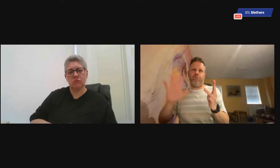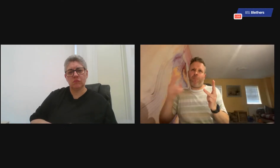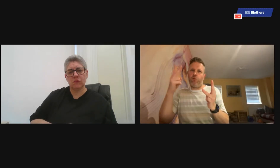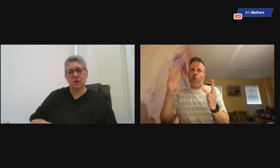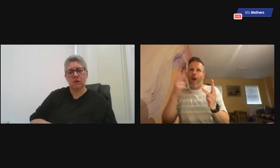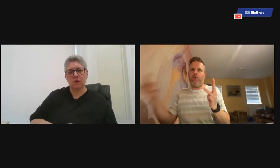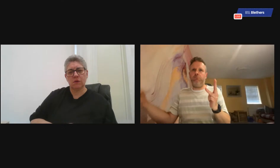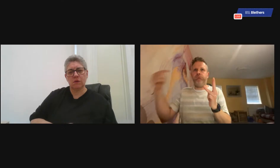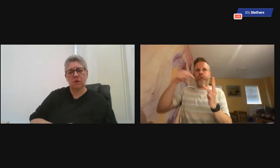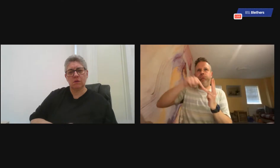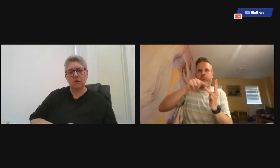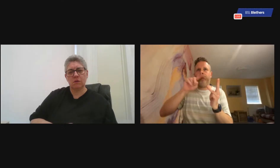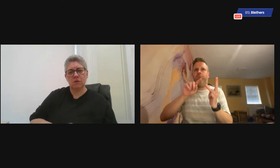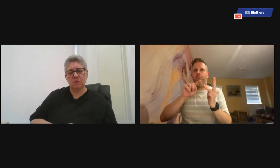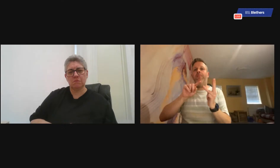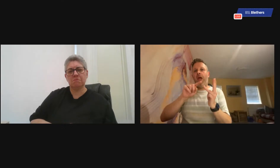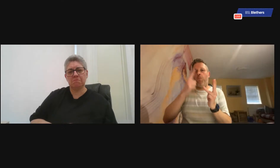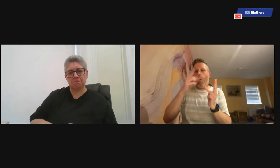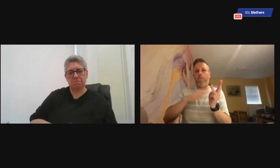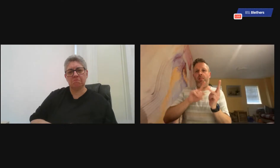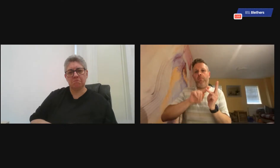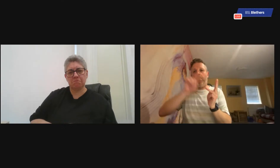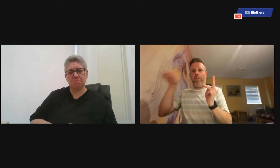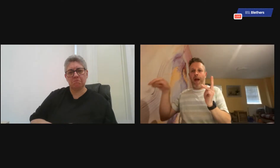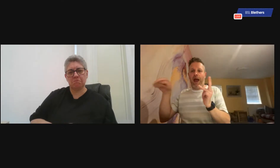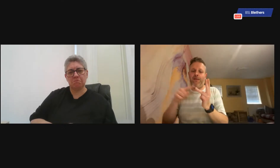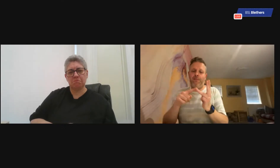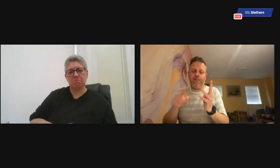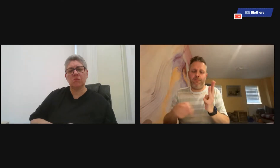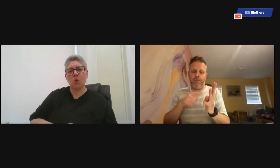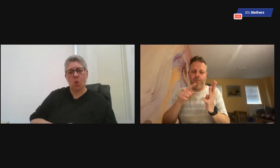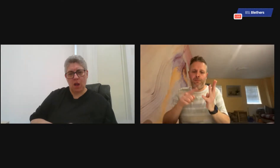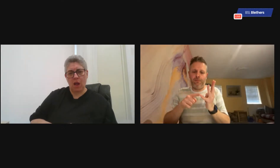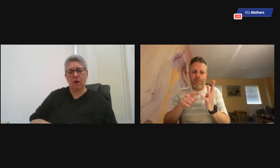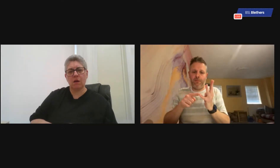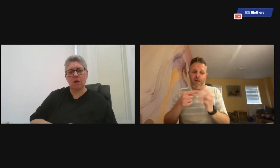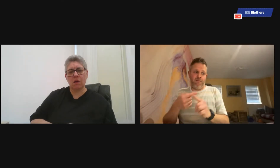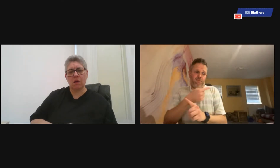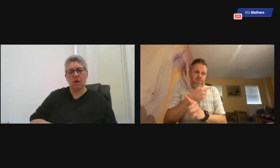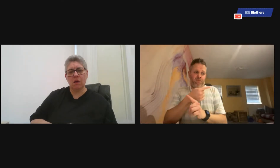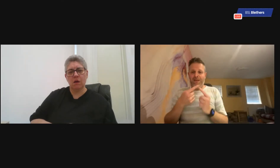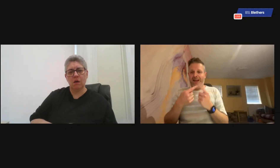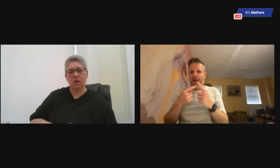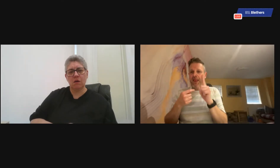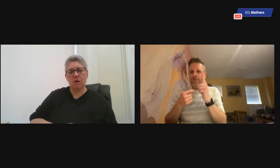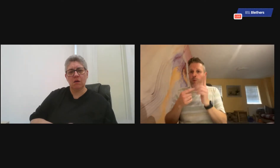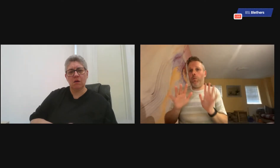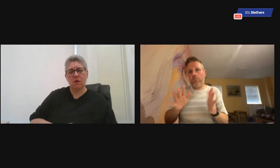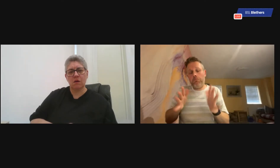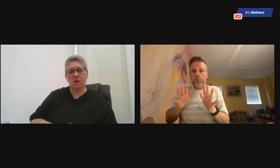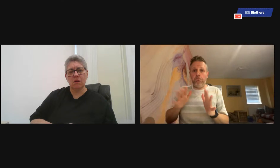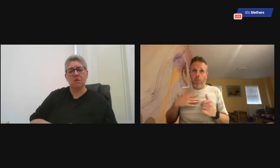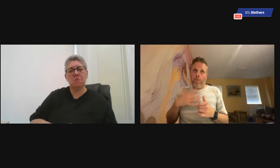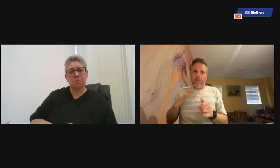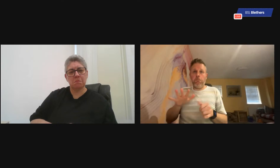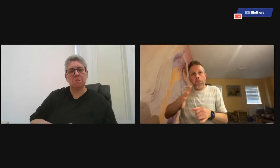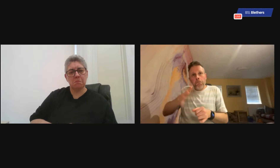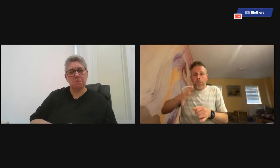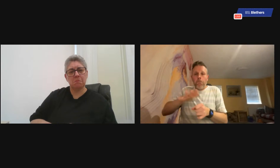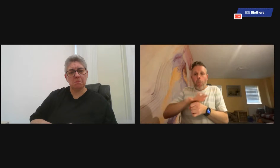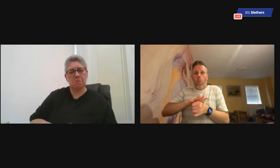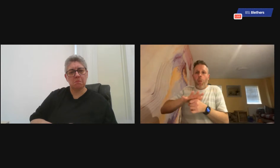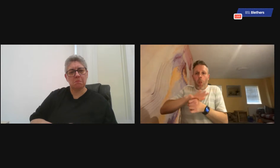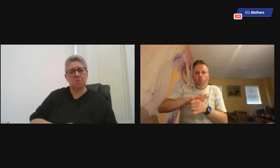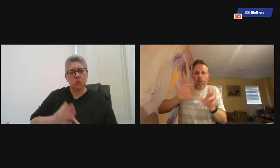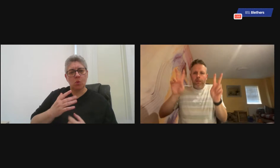so that was okay. The third child perhaps was northeast, maybe 2 hours journey, and obviously they went back to their mum, within